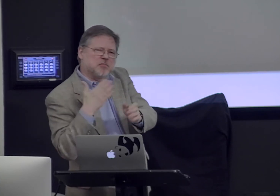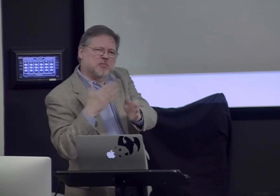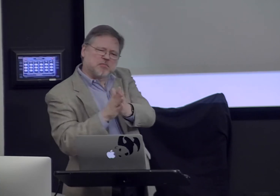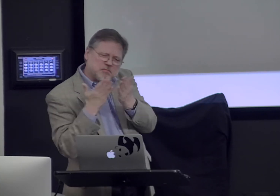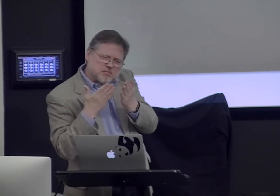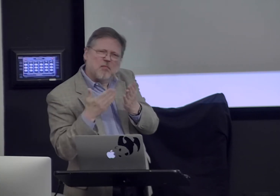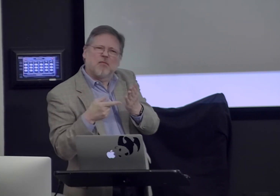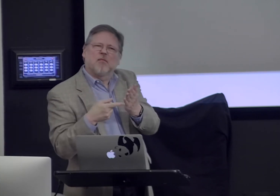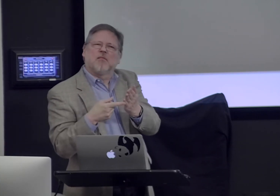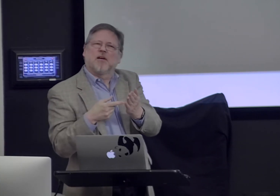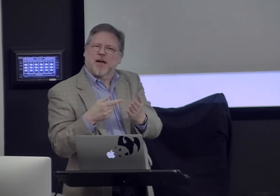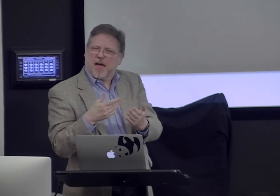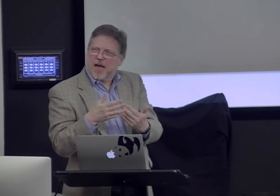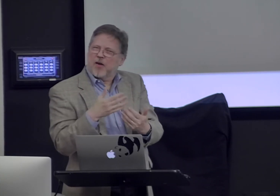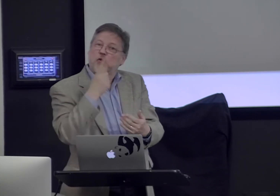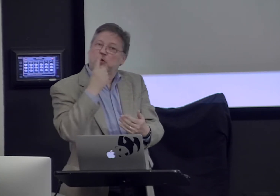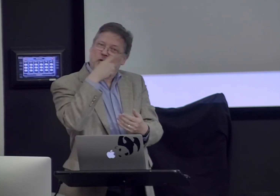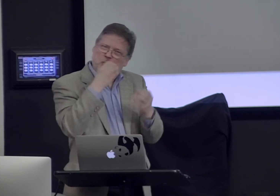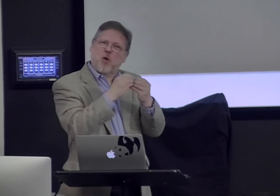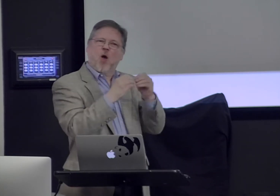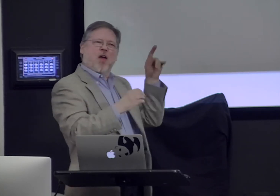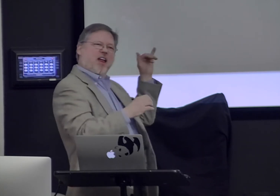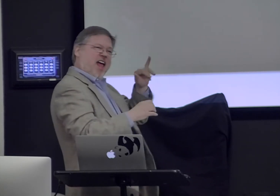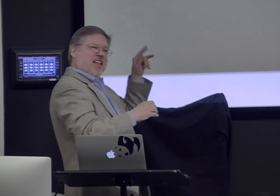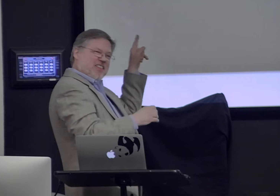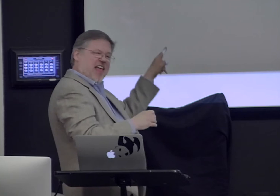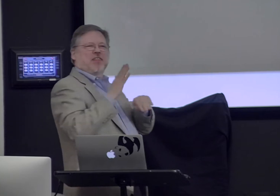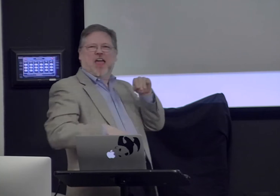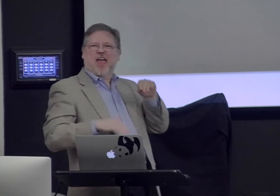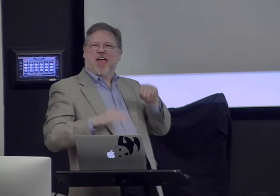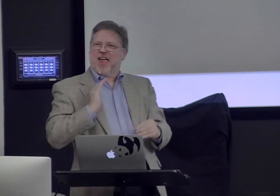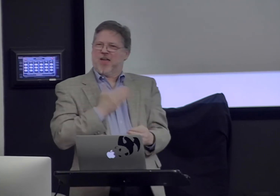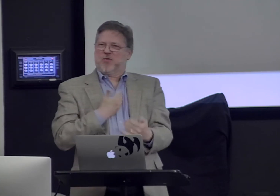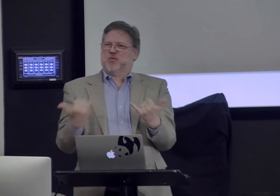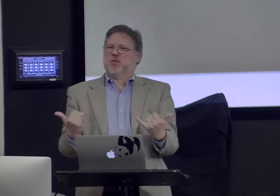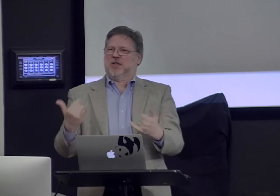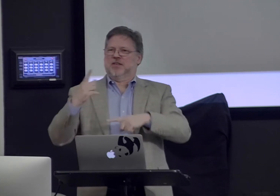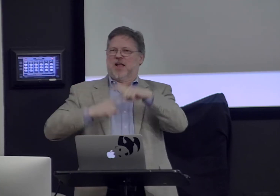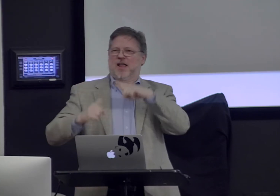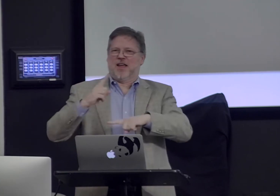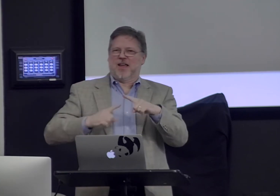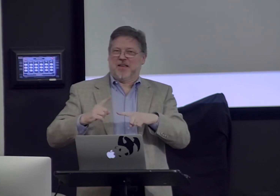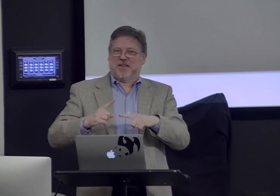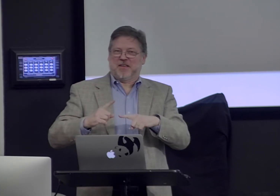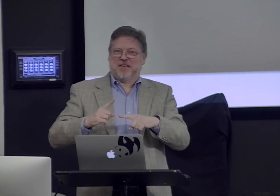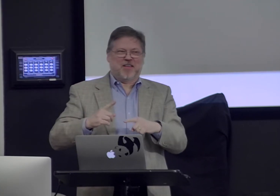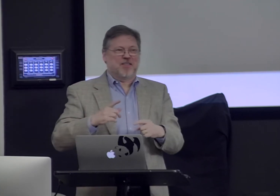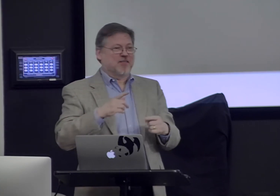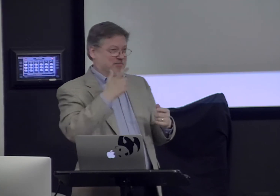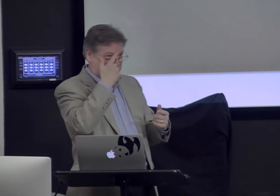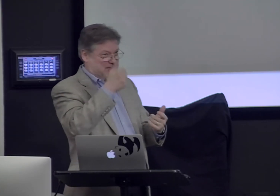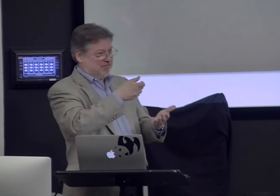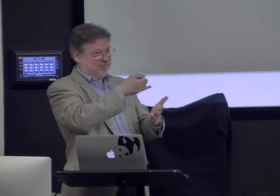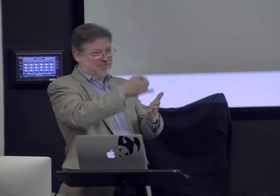course, still drawings of a sign form can't always be 100% well interpreted from just